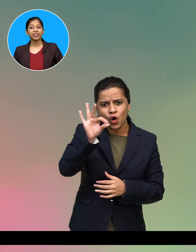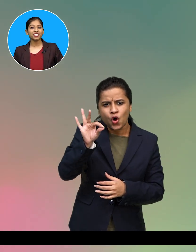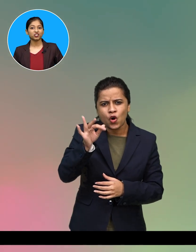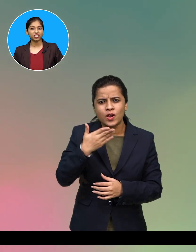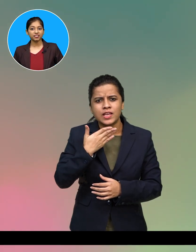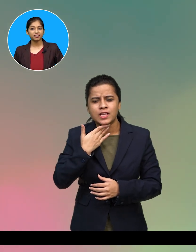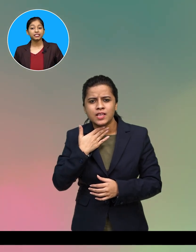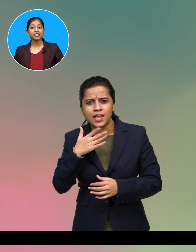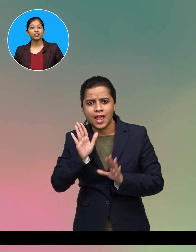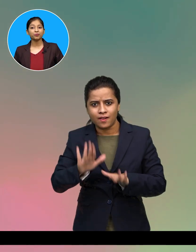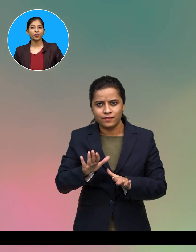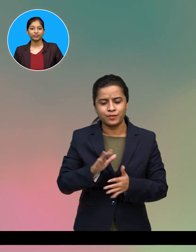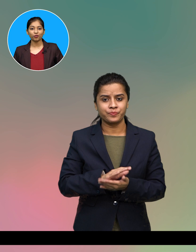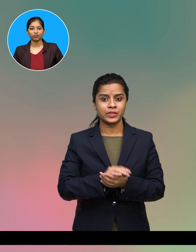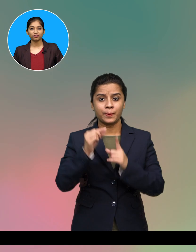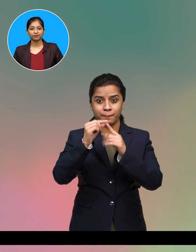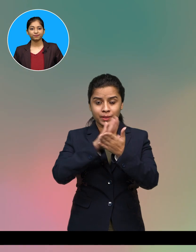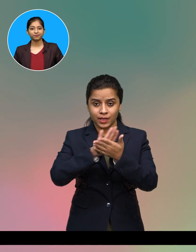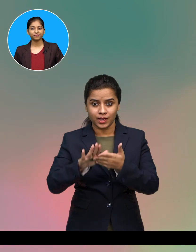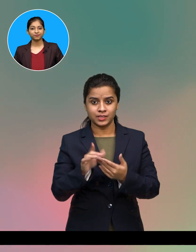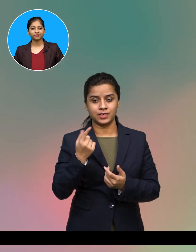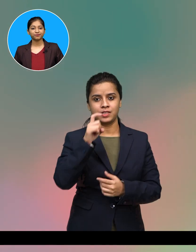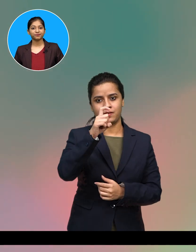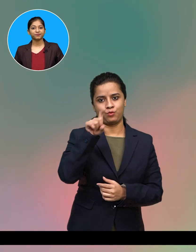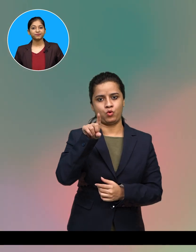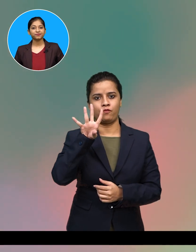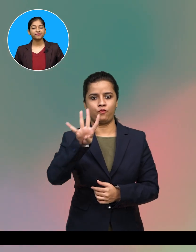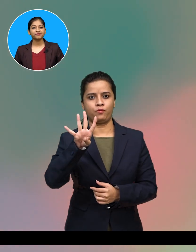its pH is 7.4.